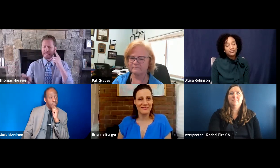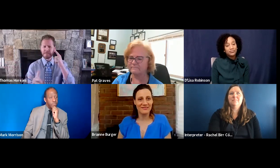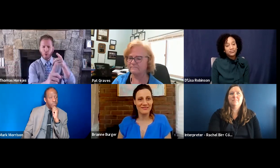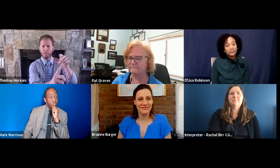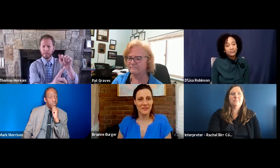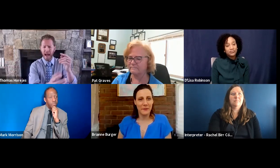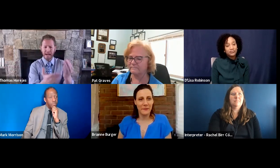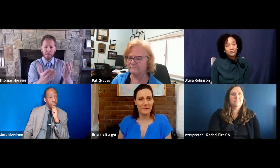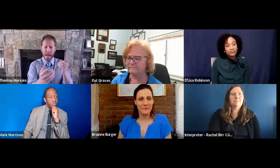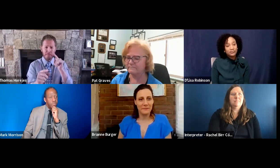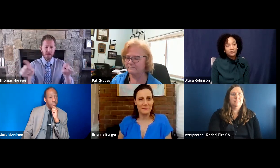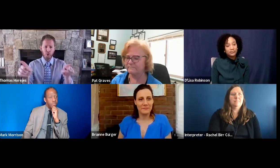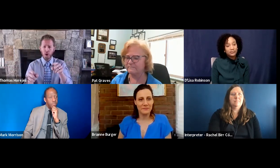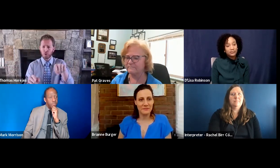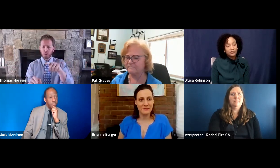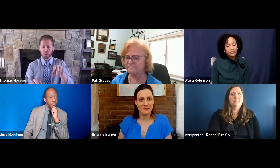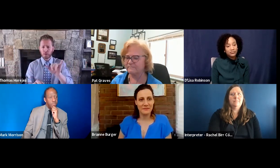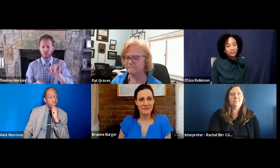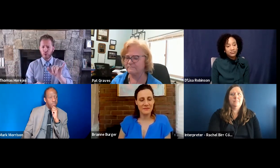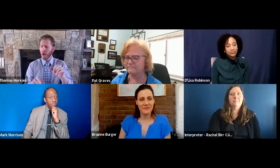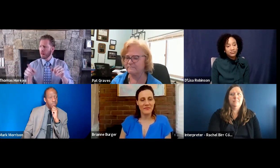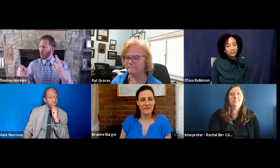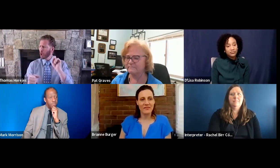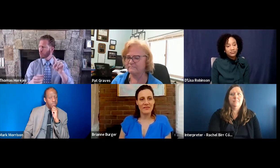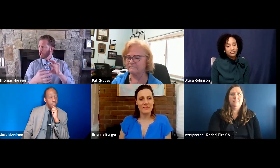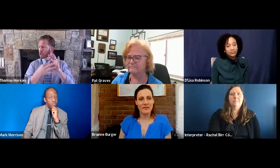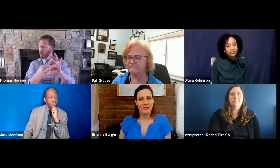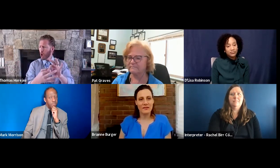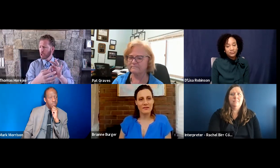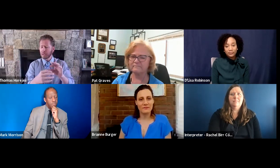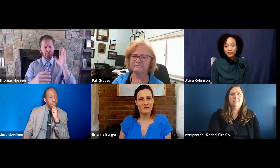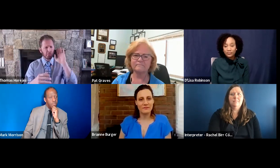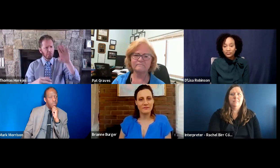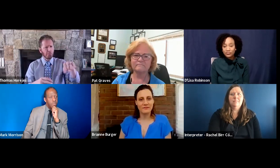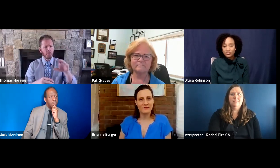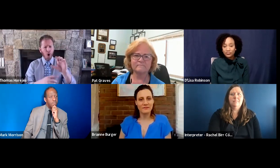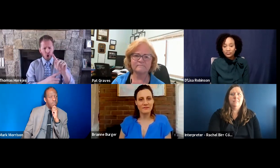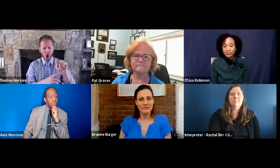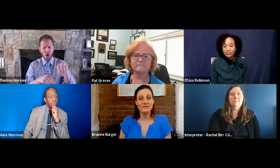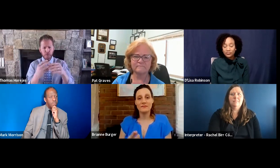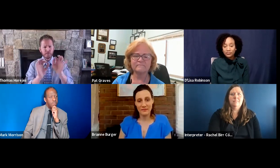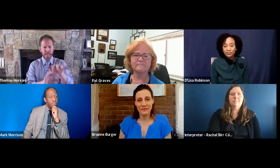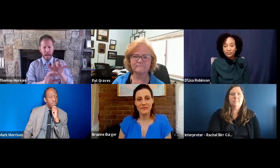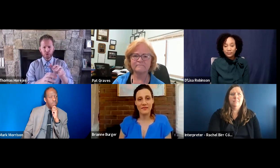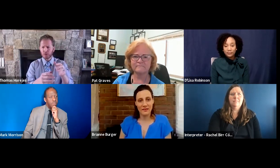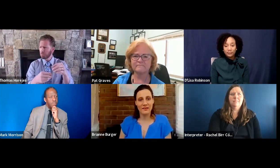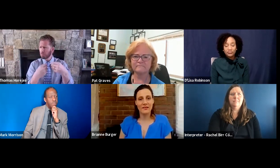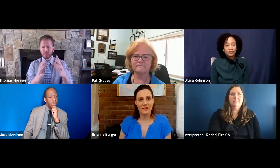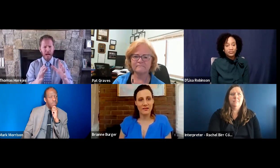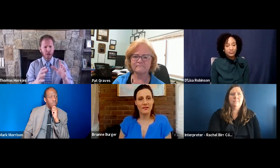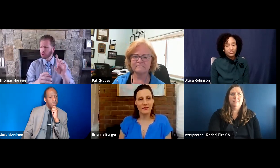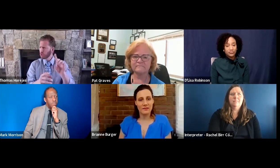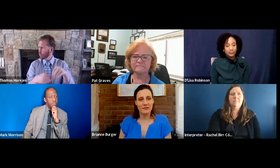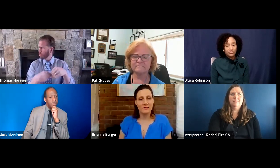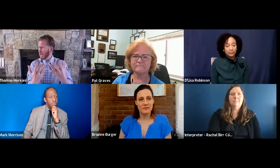Yeah, I want to go back to another question that I've seen, and it was for Pat. Some others might want to answer too, but